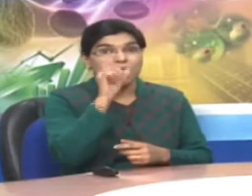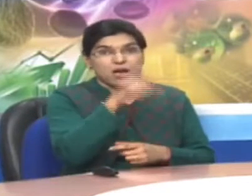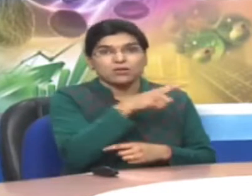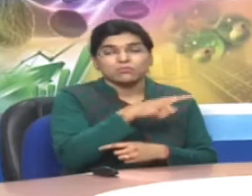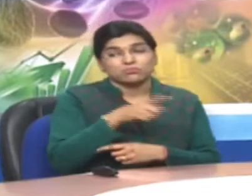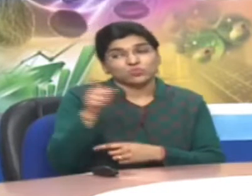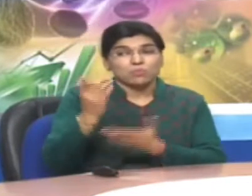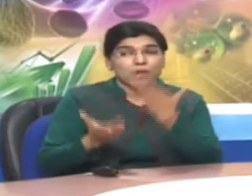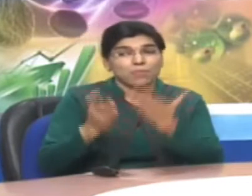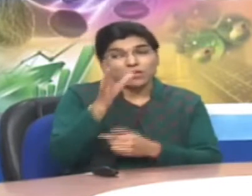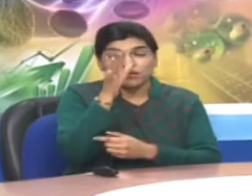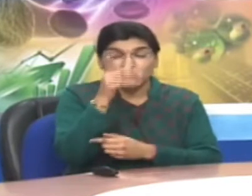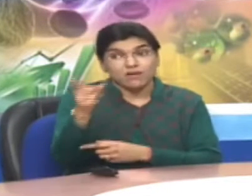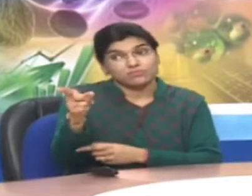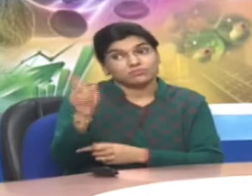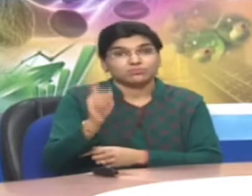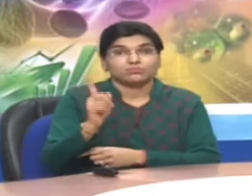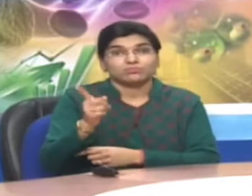Intruder says, you may be a liar.